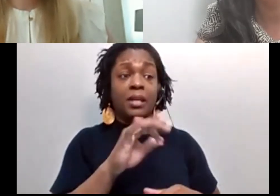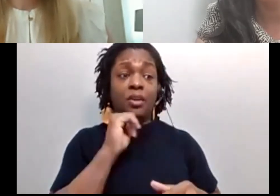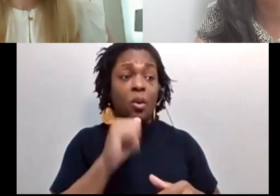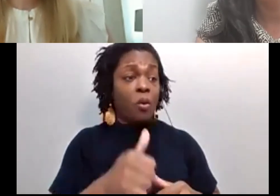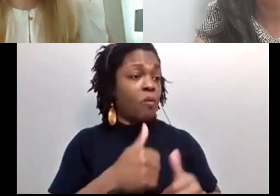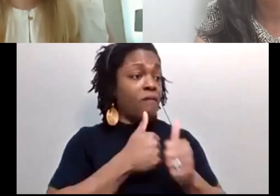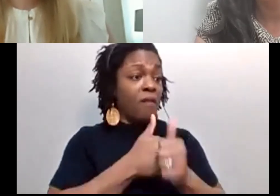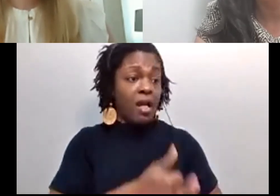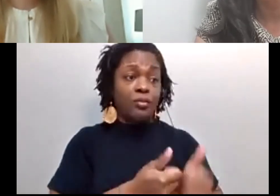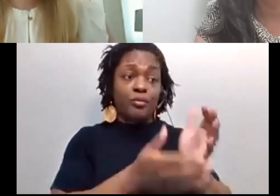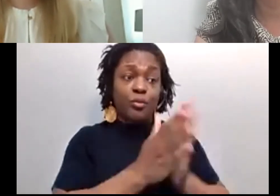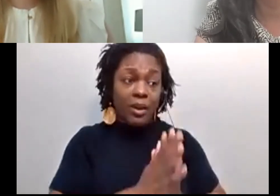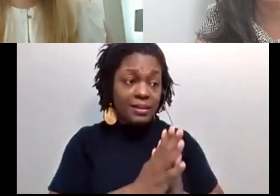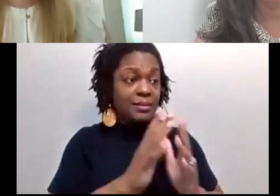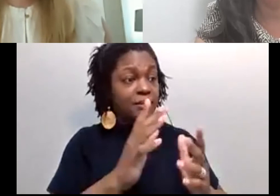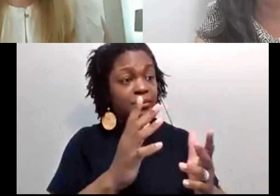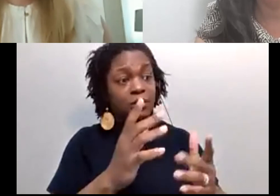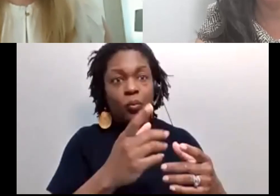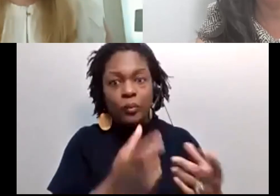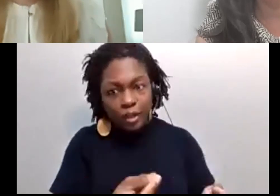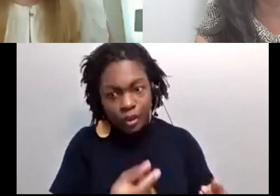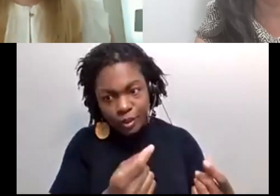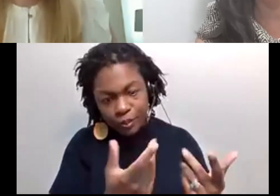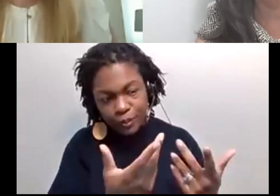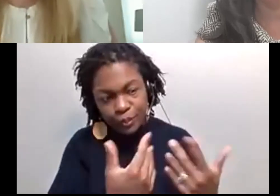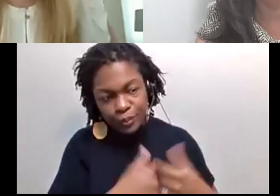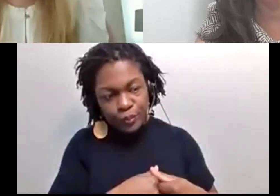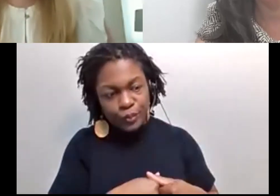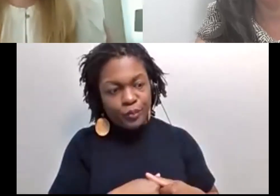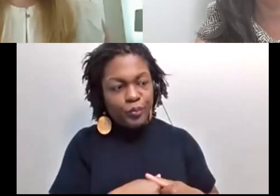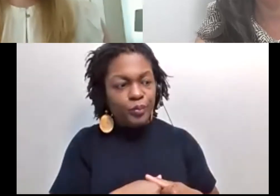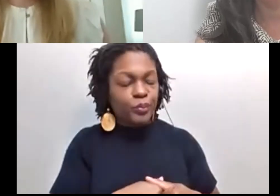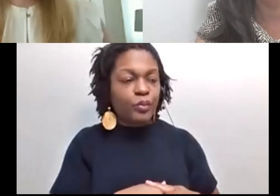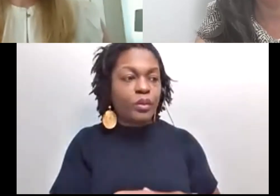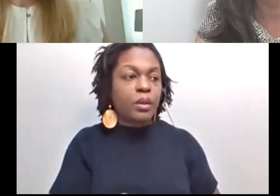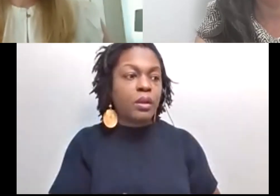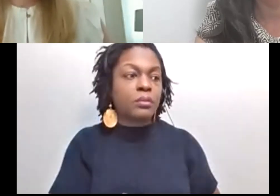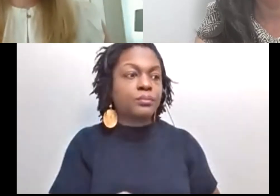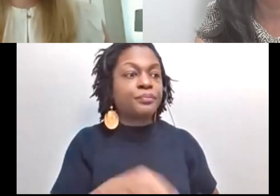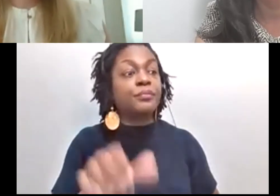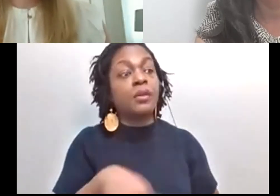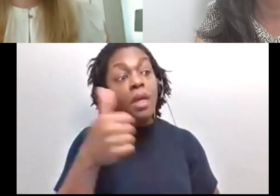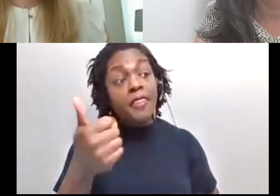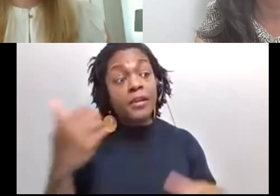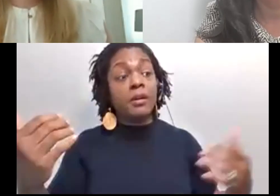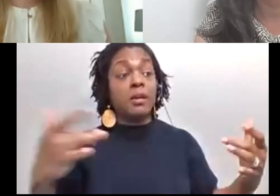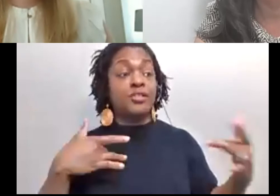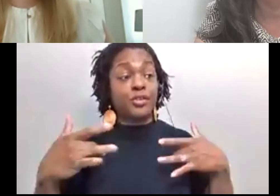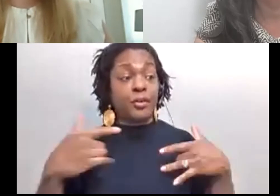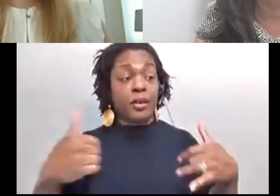in terms of supplying that. The other concern that I would